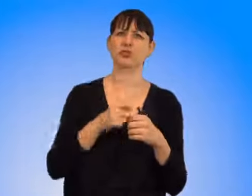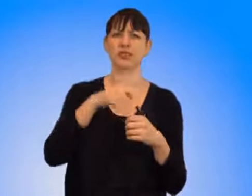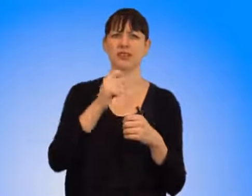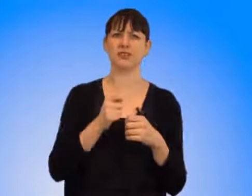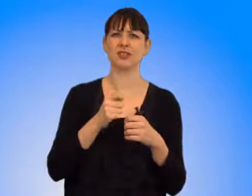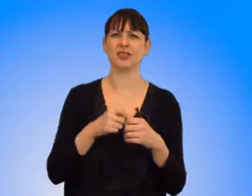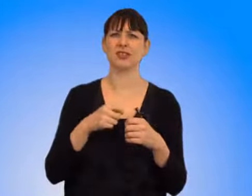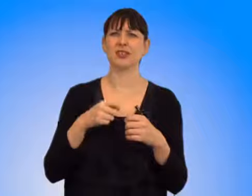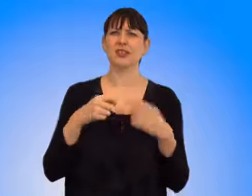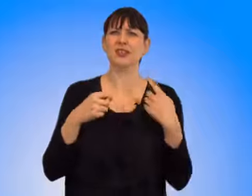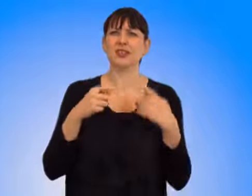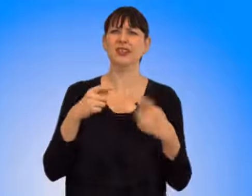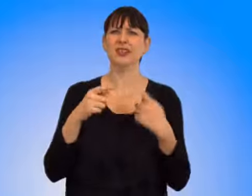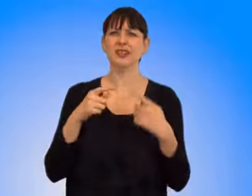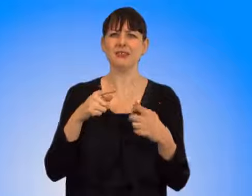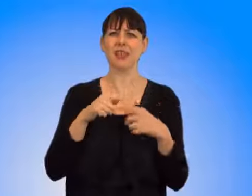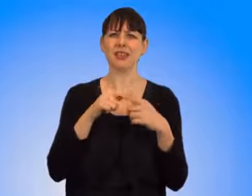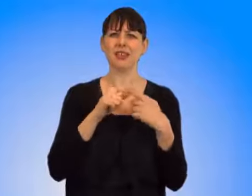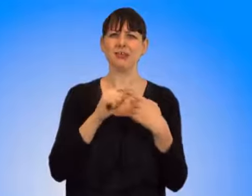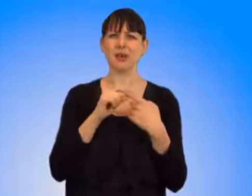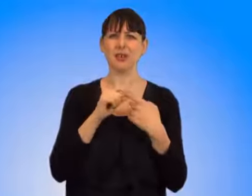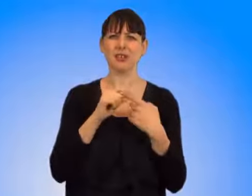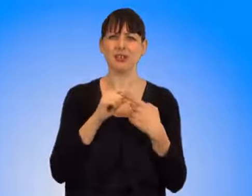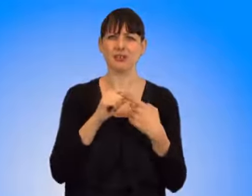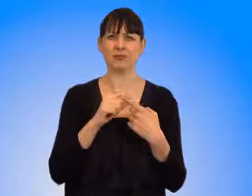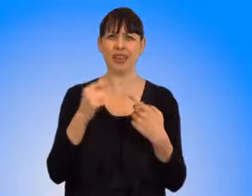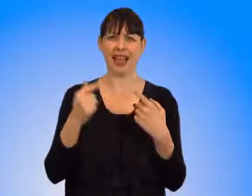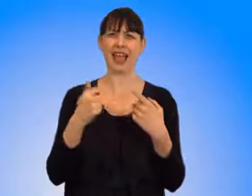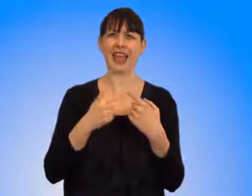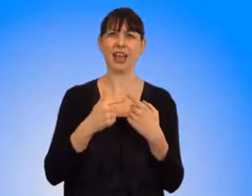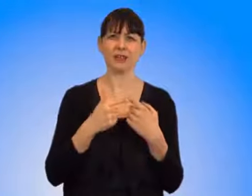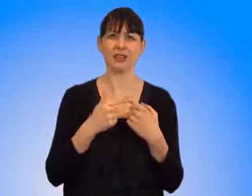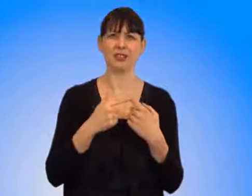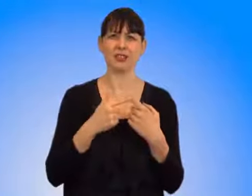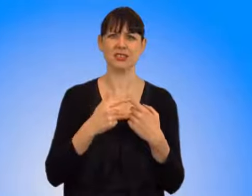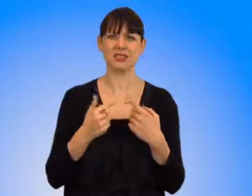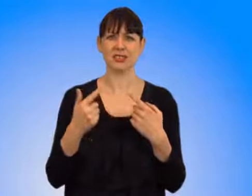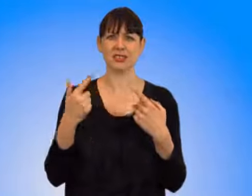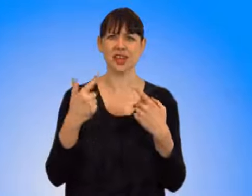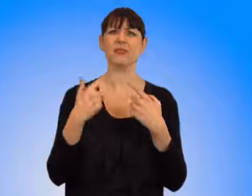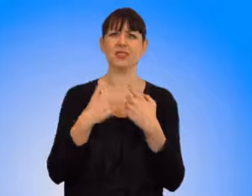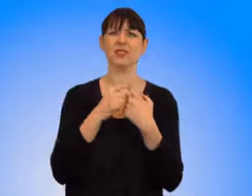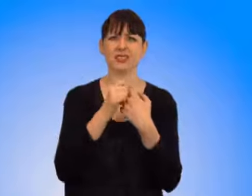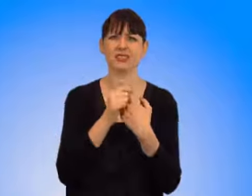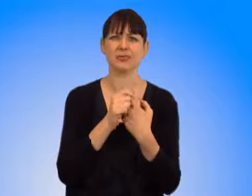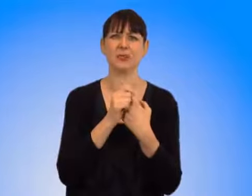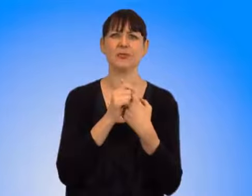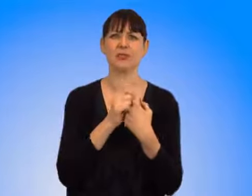vegetables yesterday and I cut my finger. I have a cut. I've got a cut on my